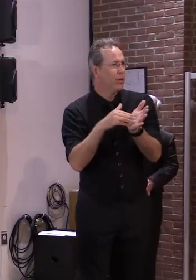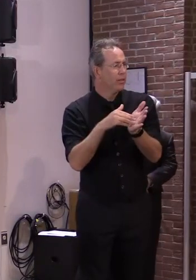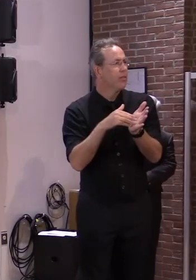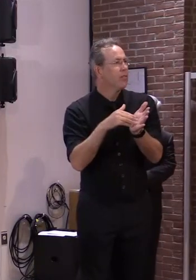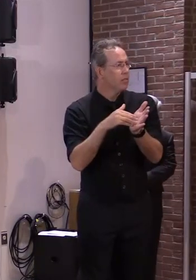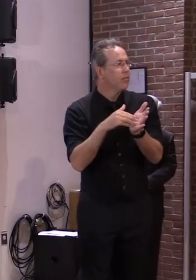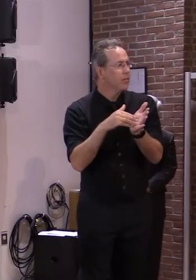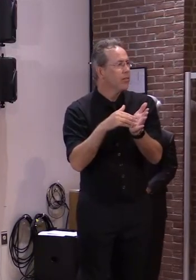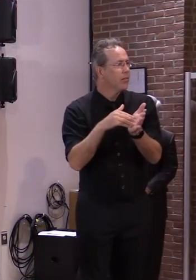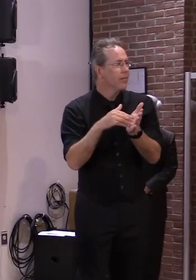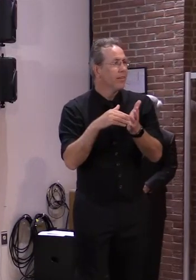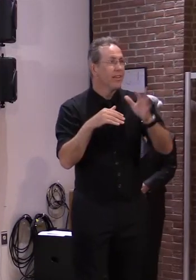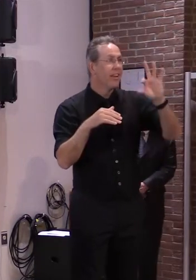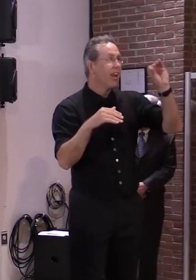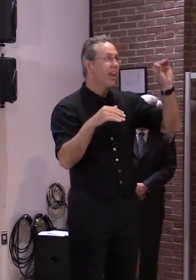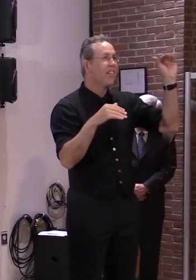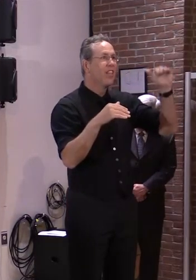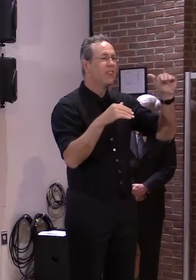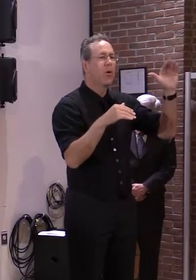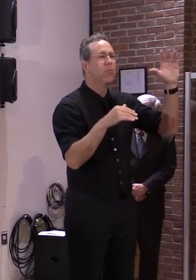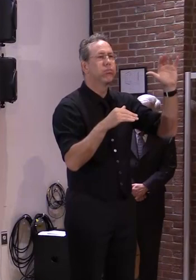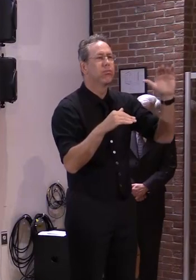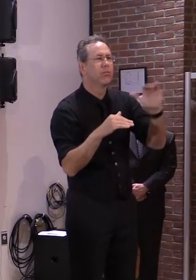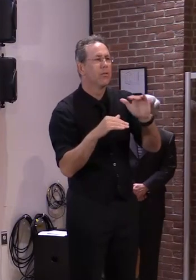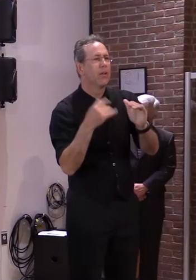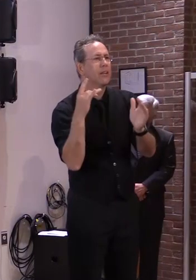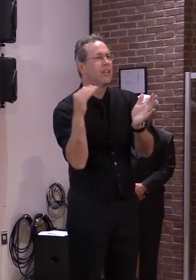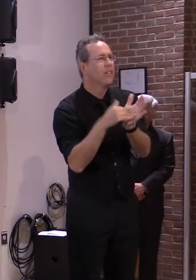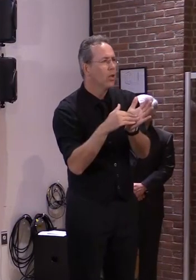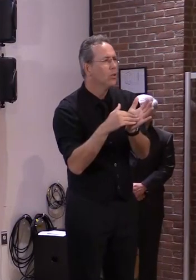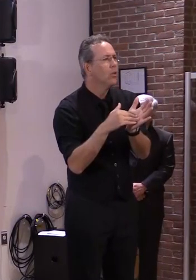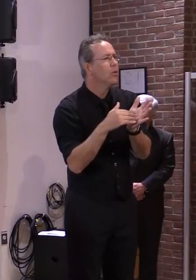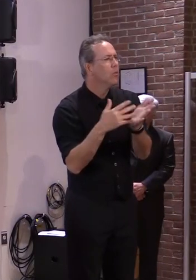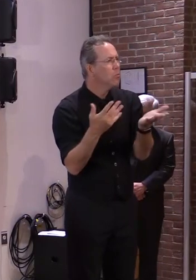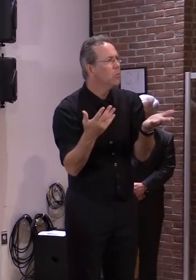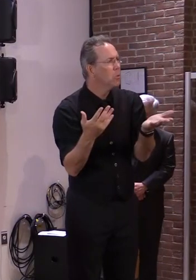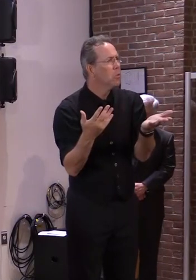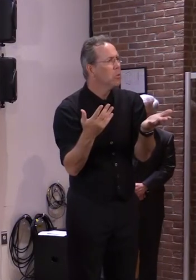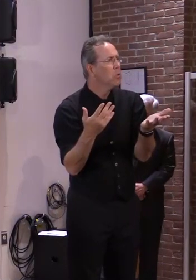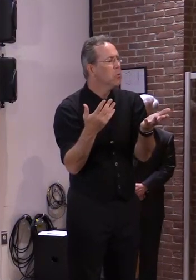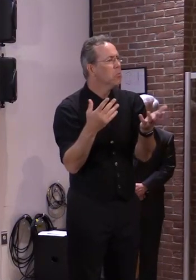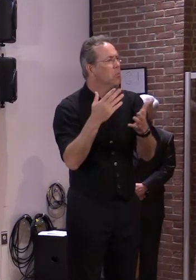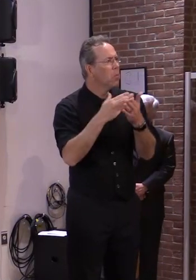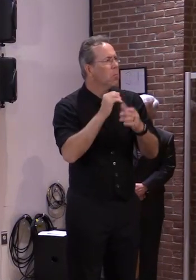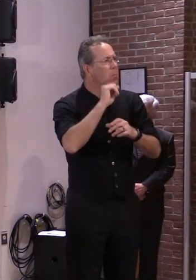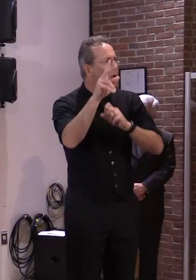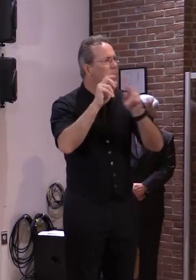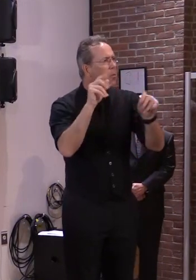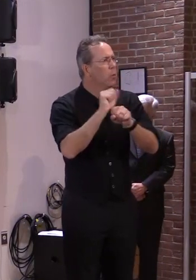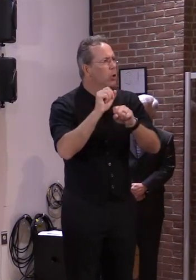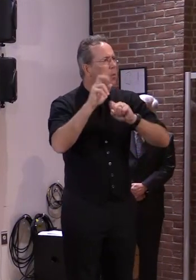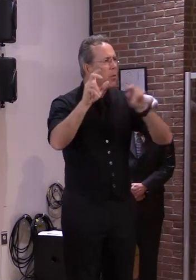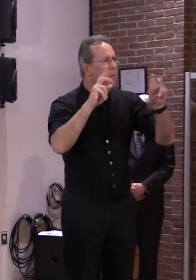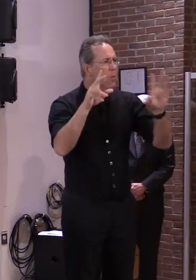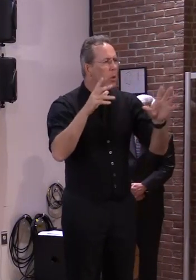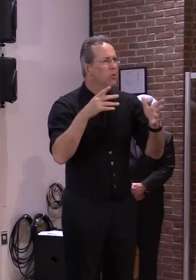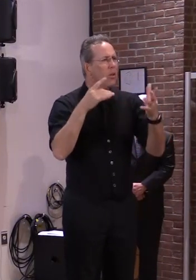in traditional UI, PUA, and so forth. So we're moving in the right direction. I think that's the good